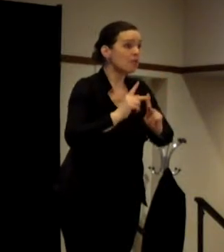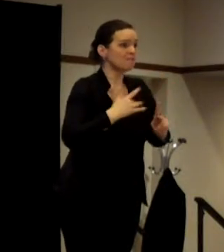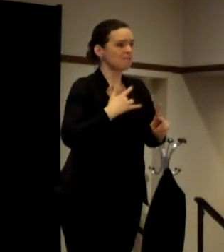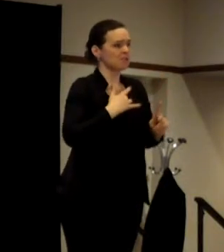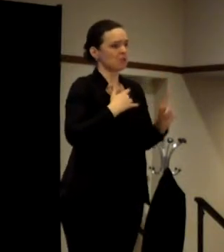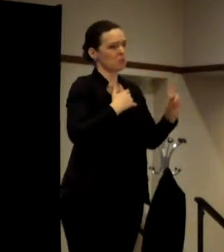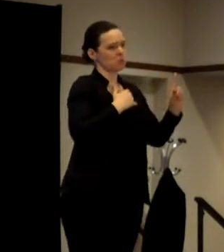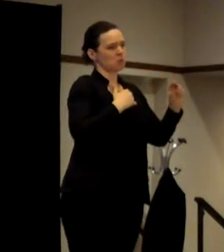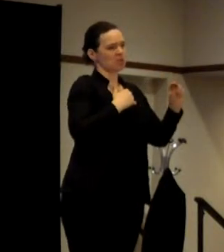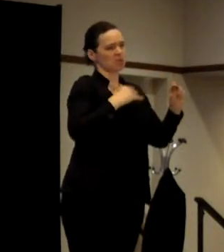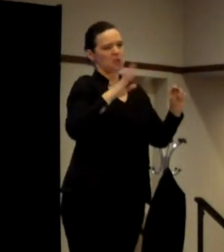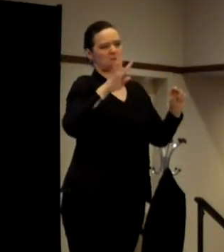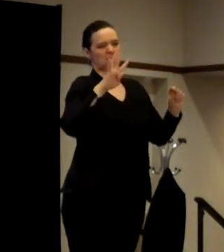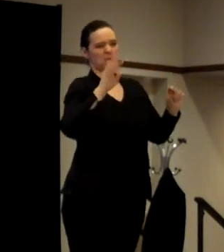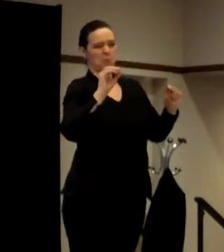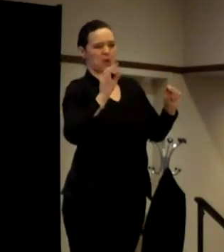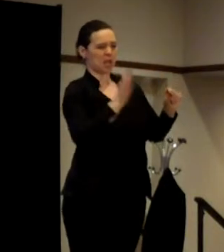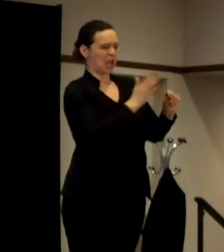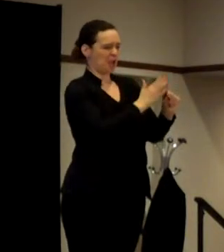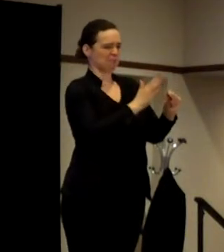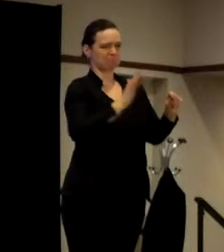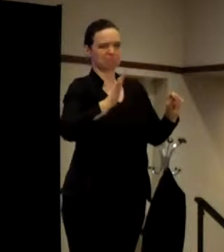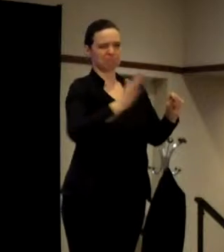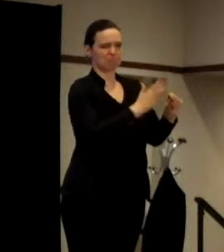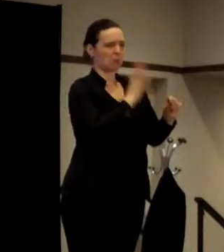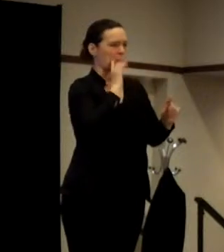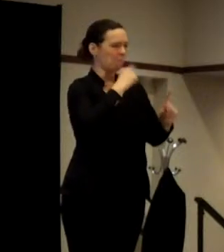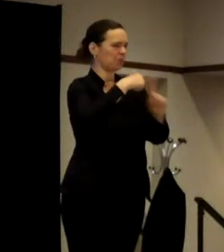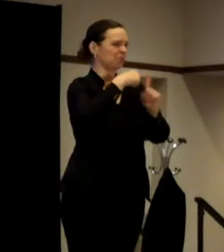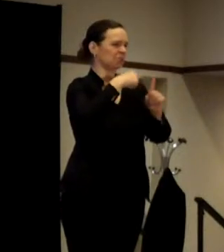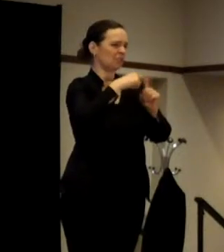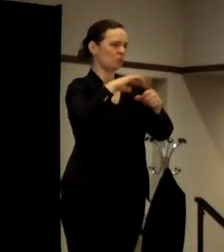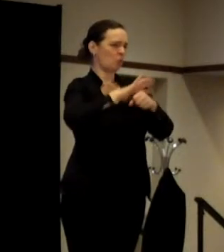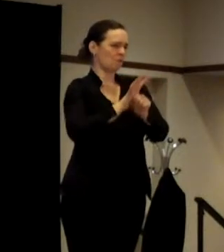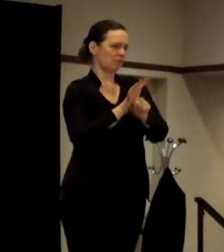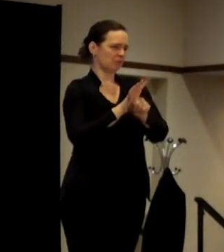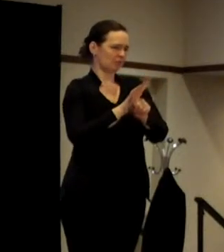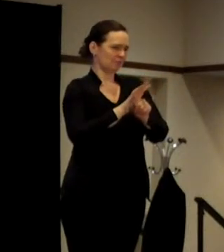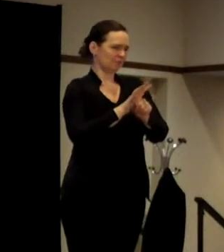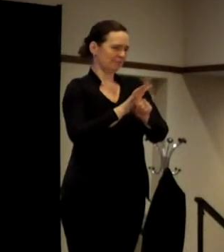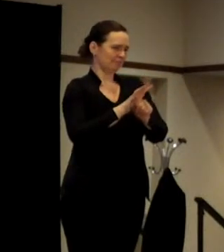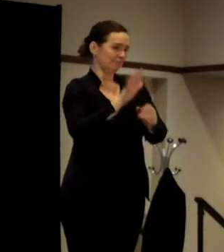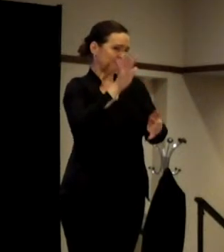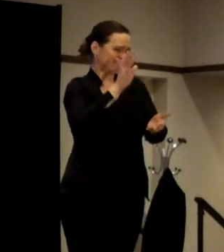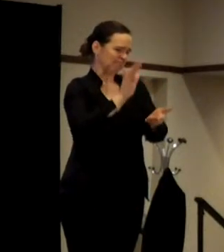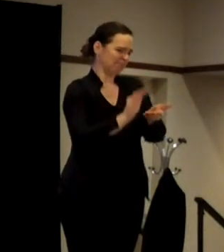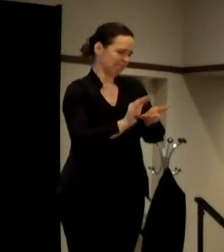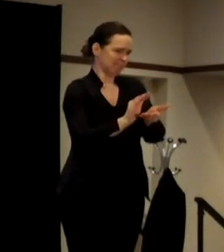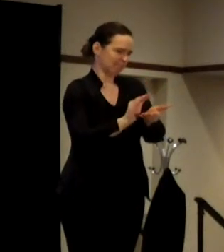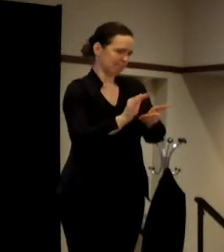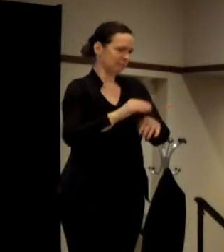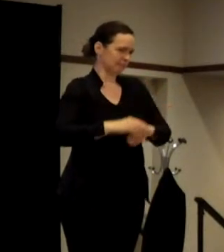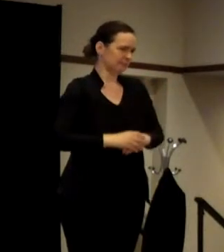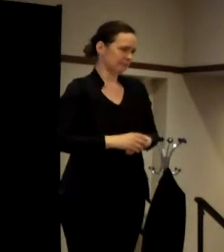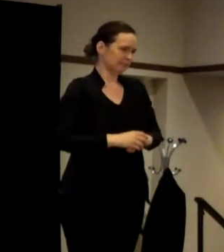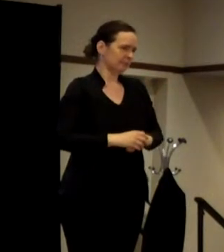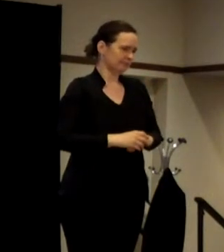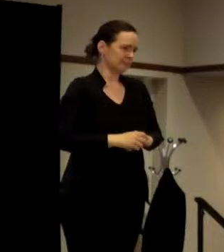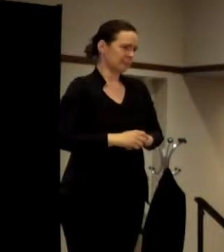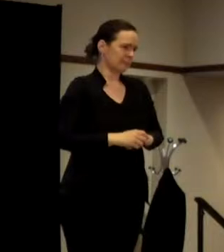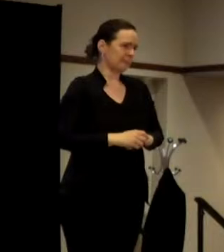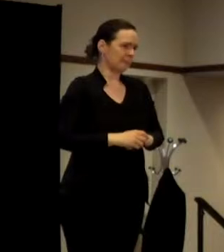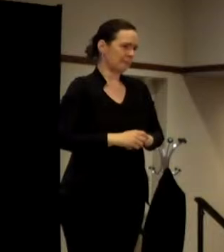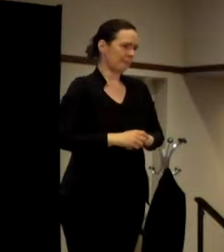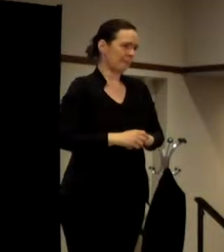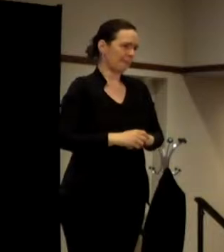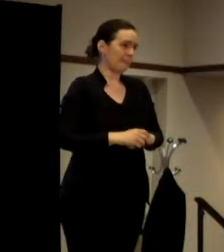40-year-old demographic, I think the virus is going to really be on the run. That demographic doesn't